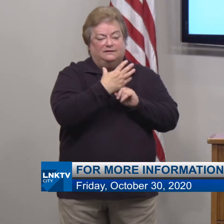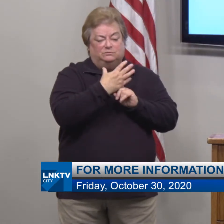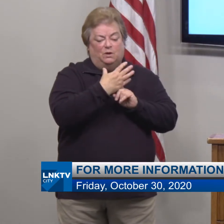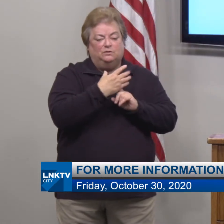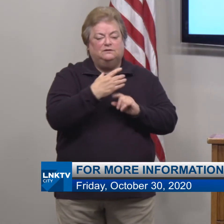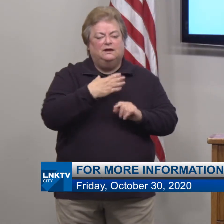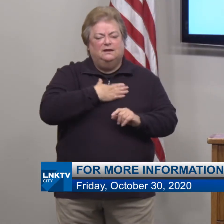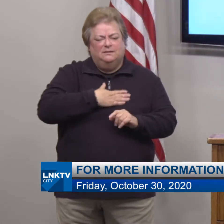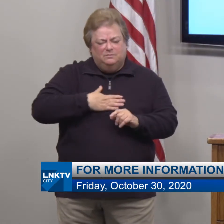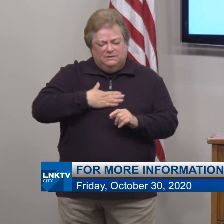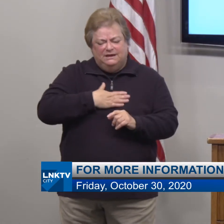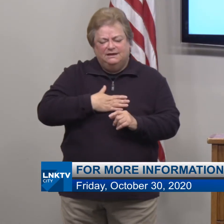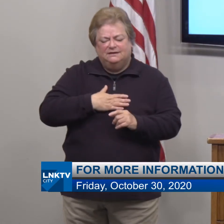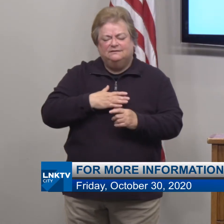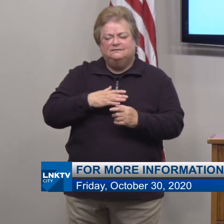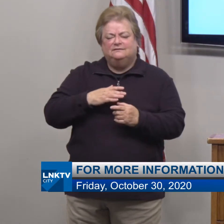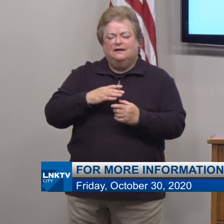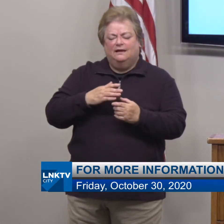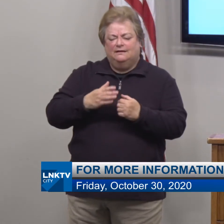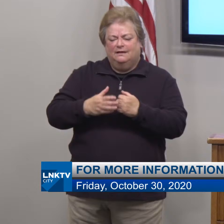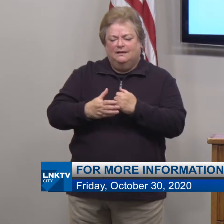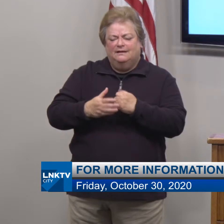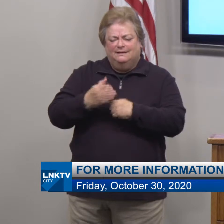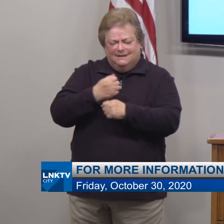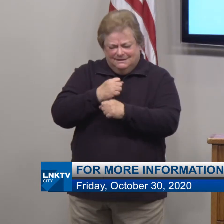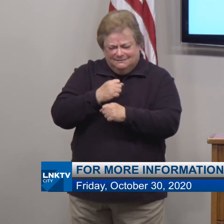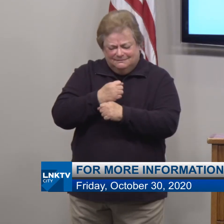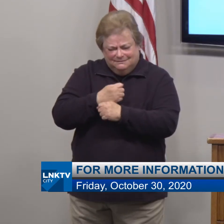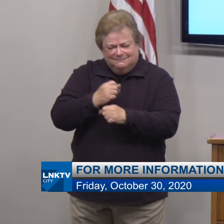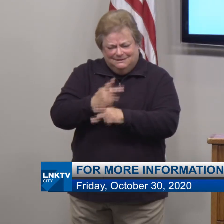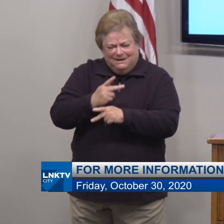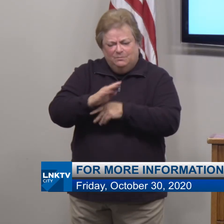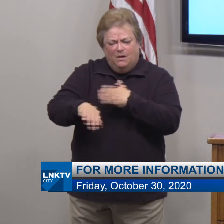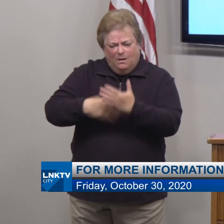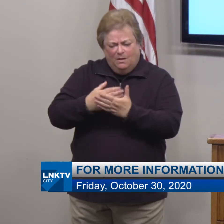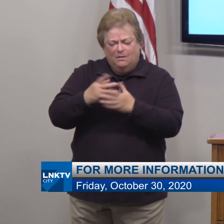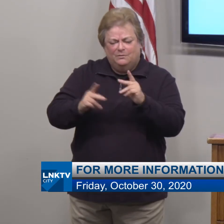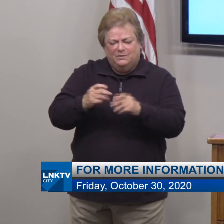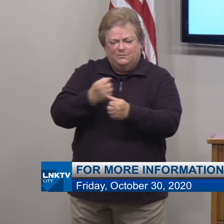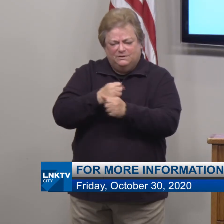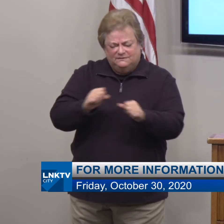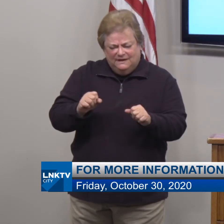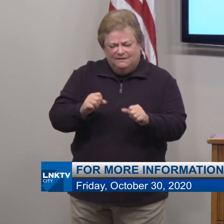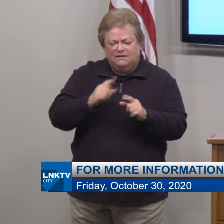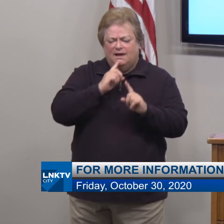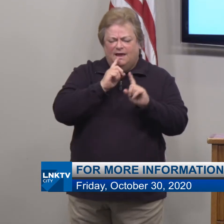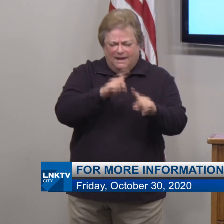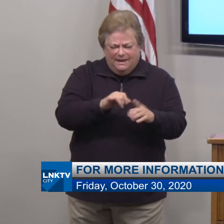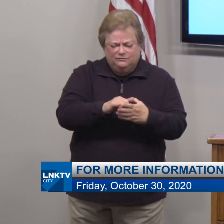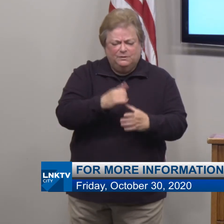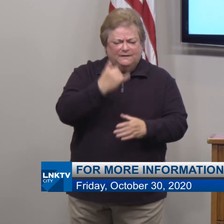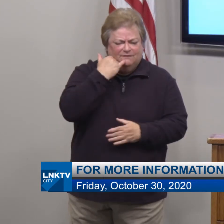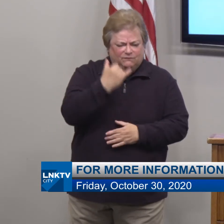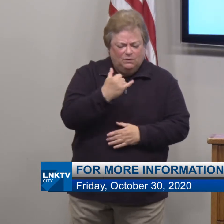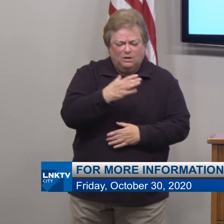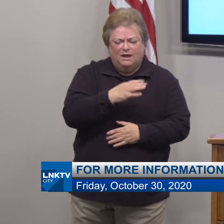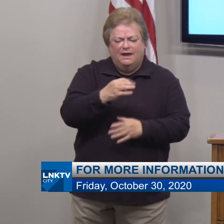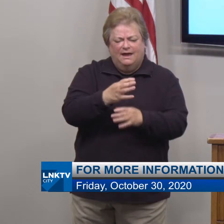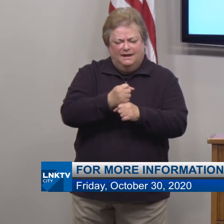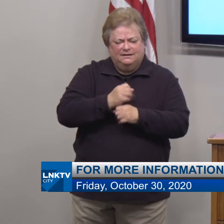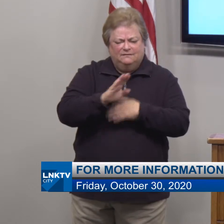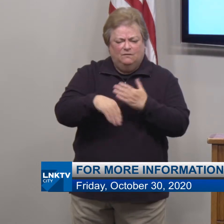please do your part in keeping your family and community safe by answering the call and providing the necessary